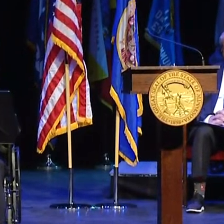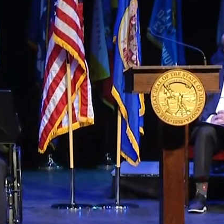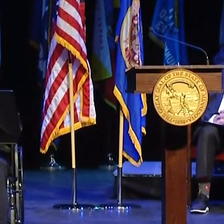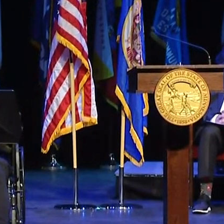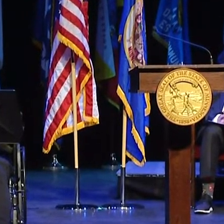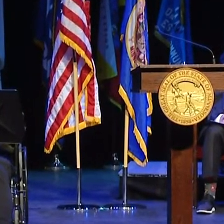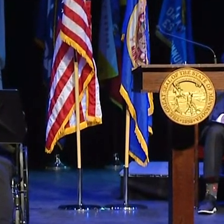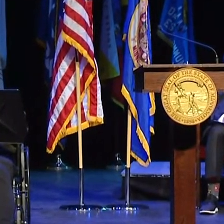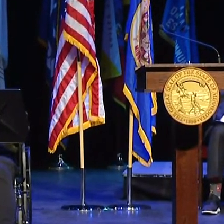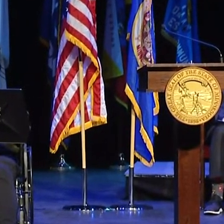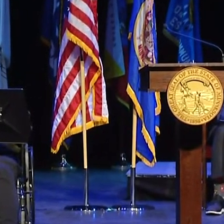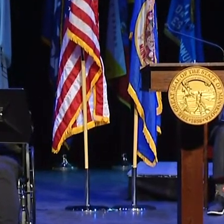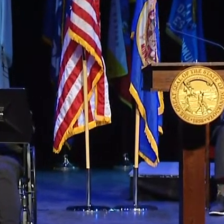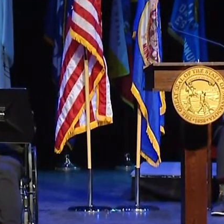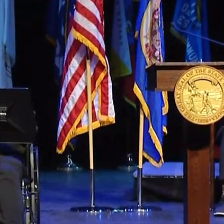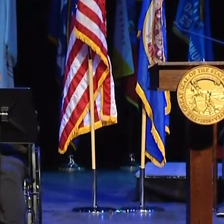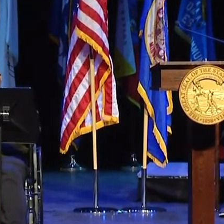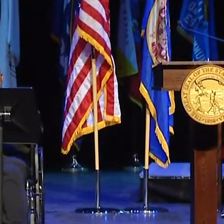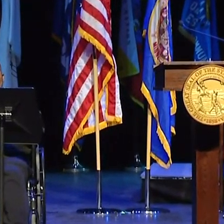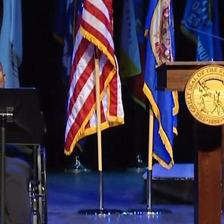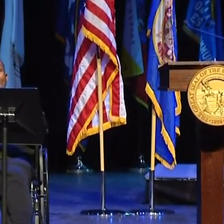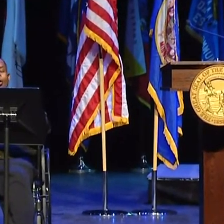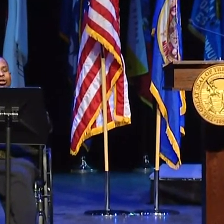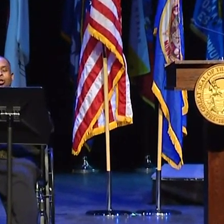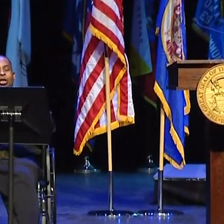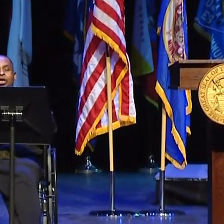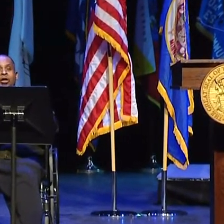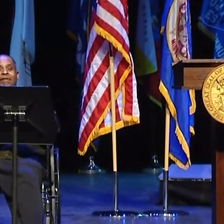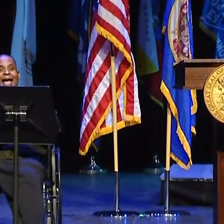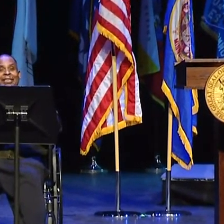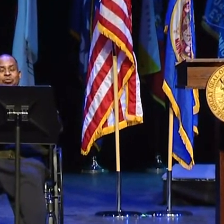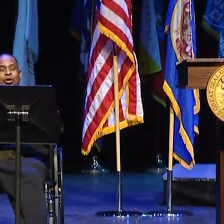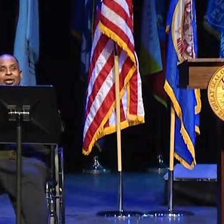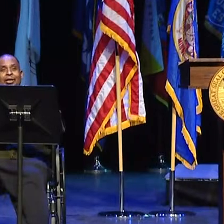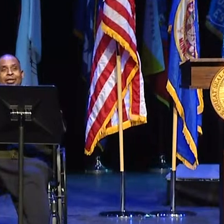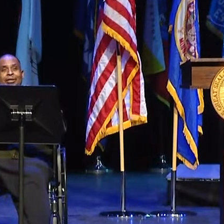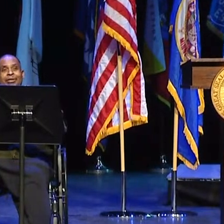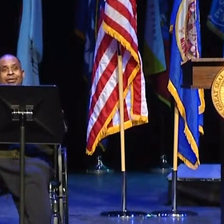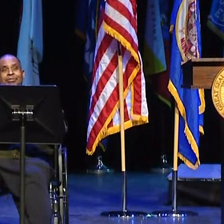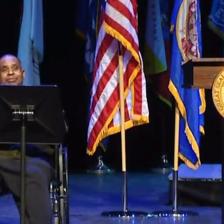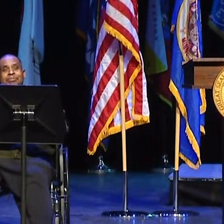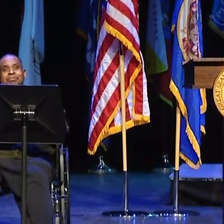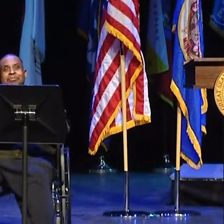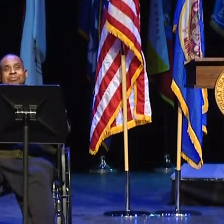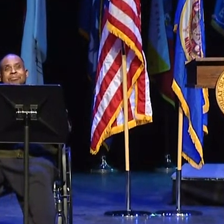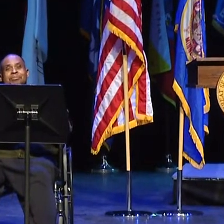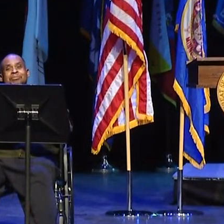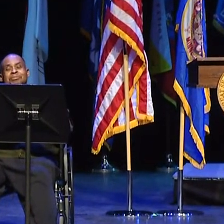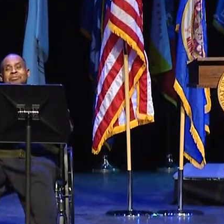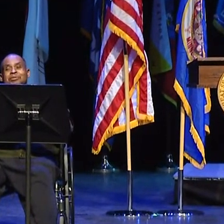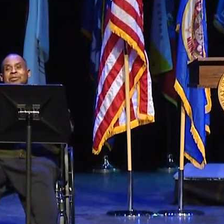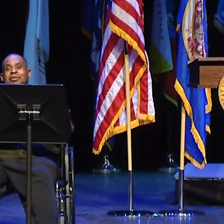what it would be like if we all could live as one?